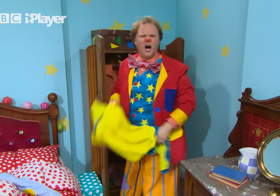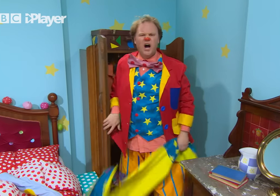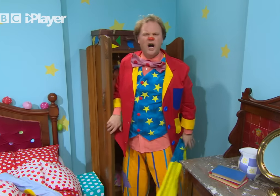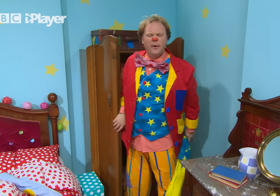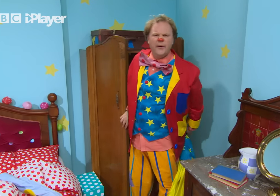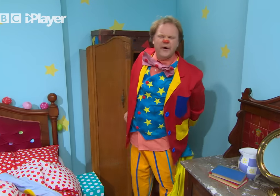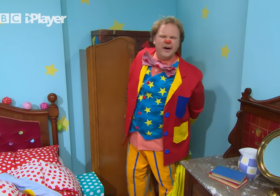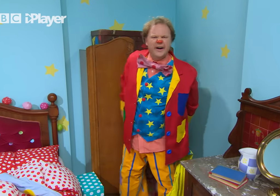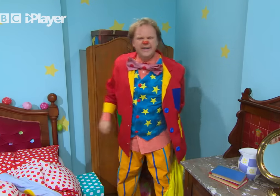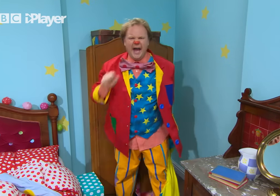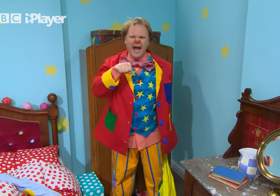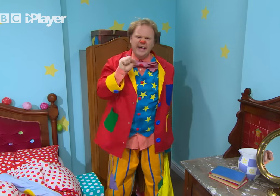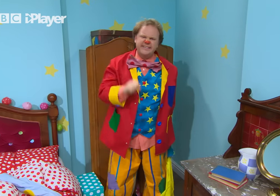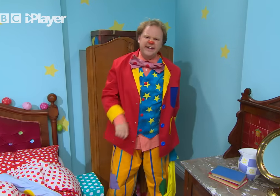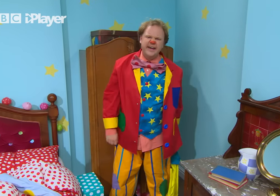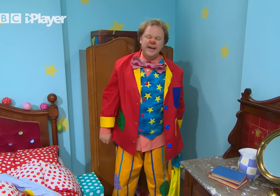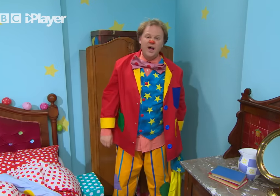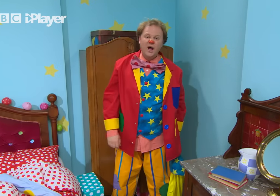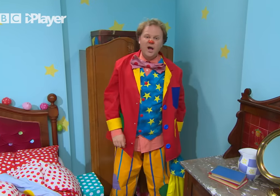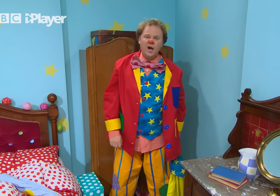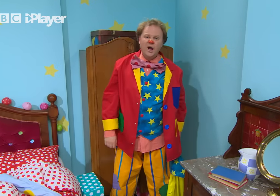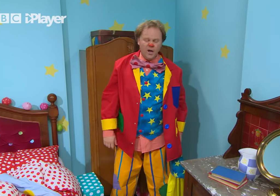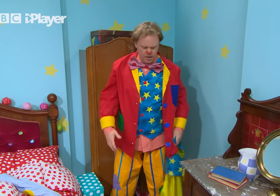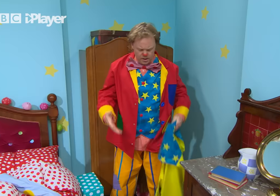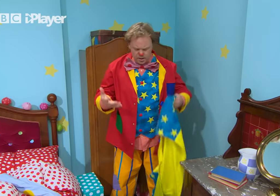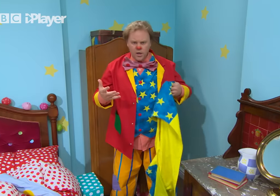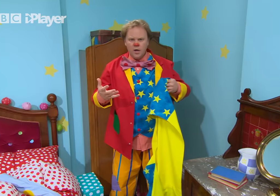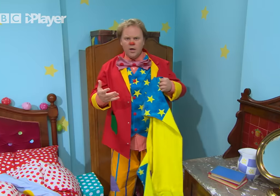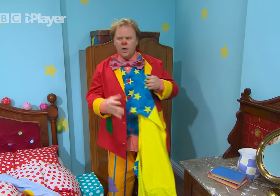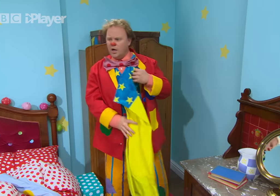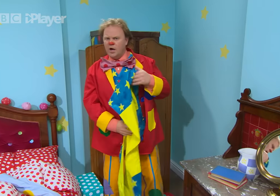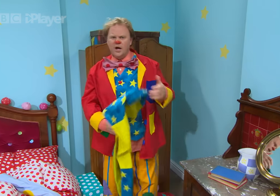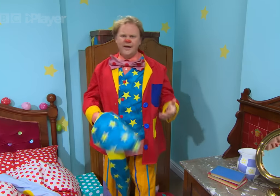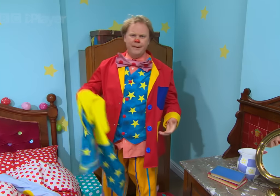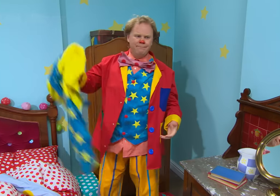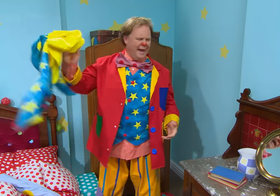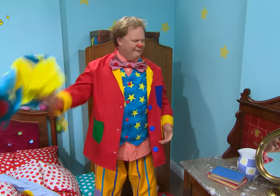Tumble! Yes? Mr. Tumble, look in the mirror. The mirror?